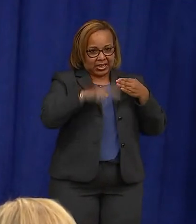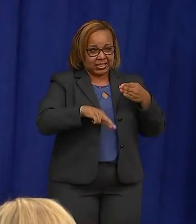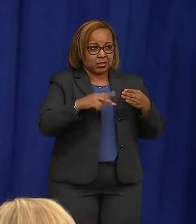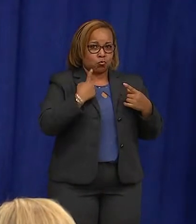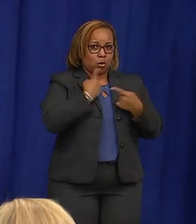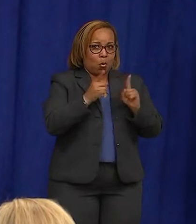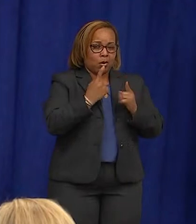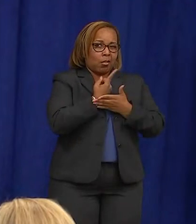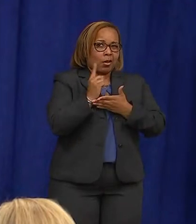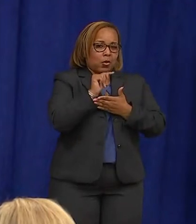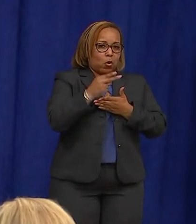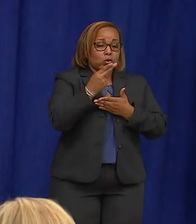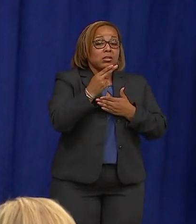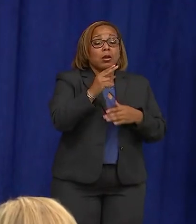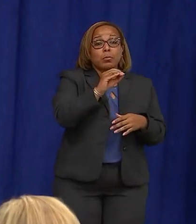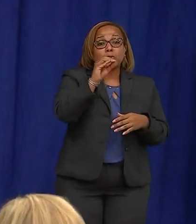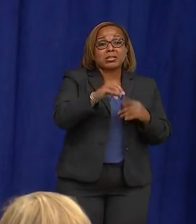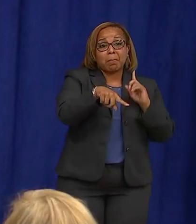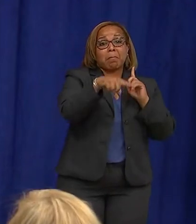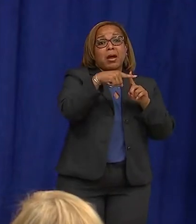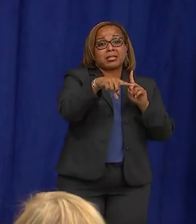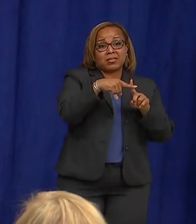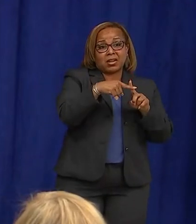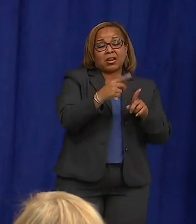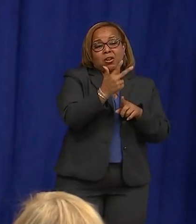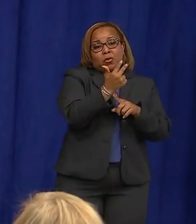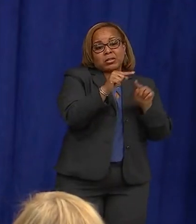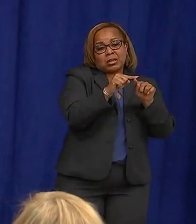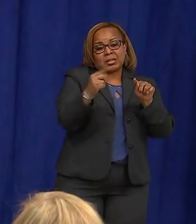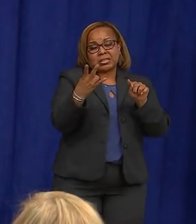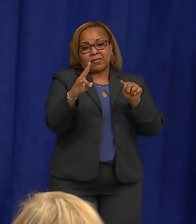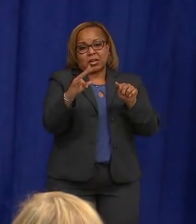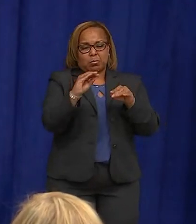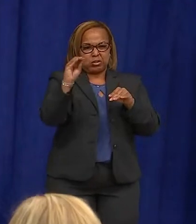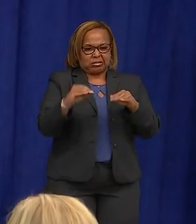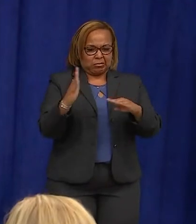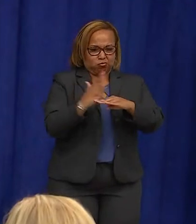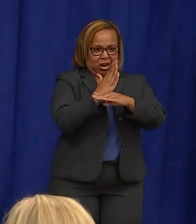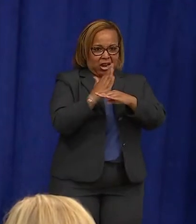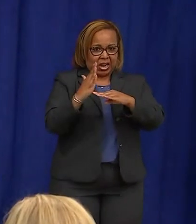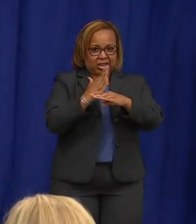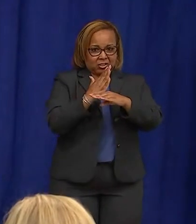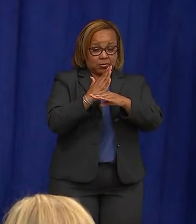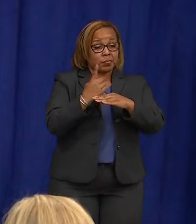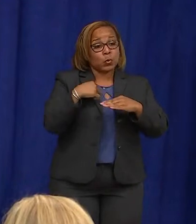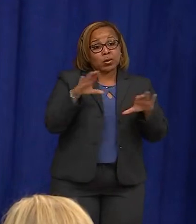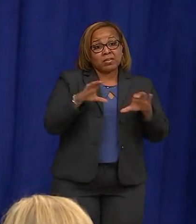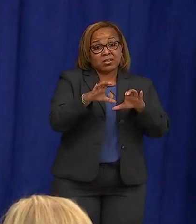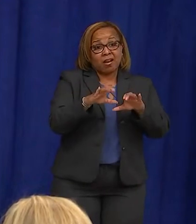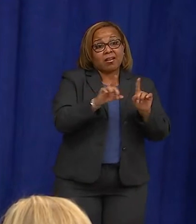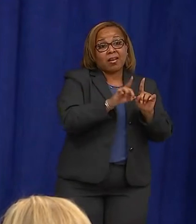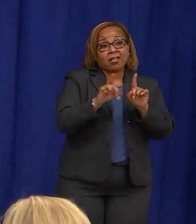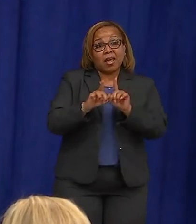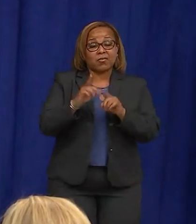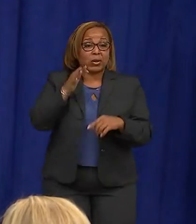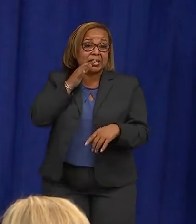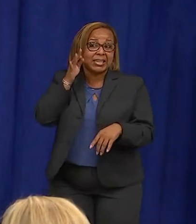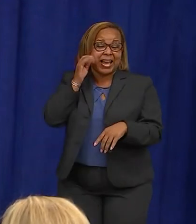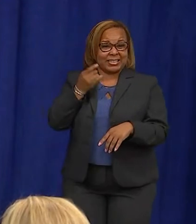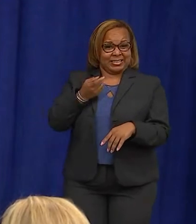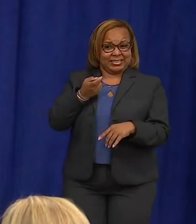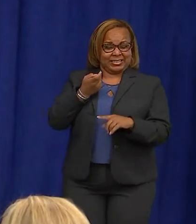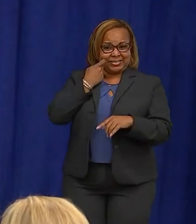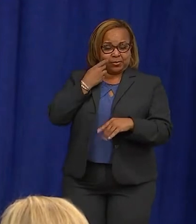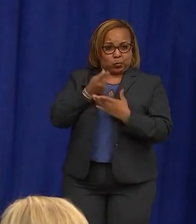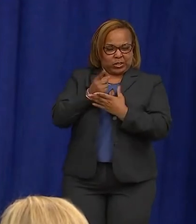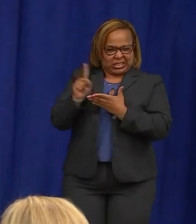last Thursday. They've had percent positivities in the 13 to 17% range. What we have done, like we did for Indiana a few weeks ago,